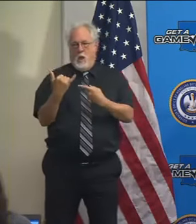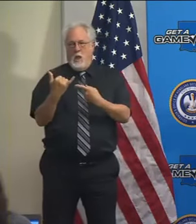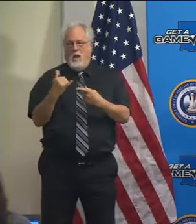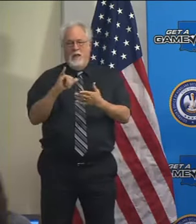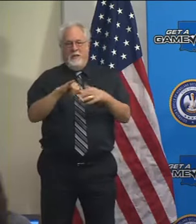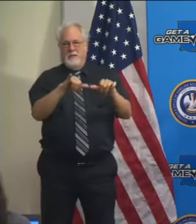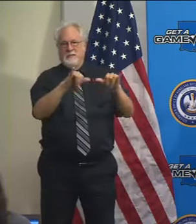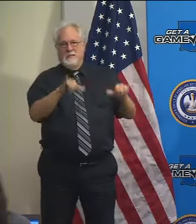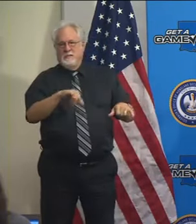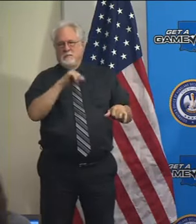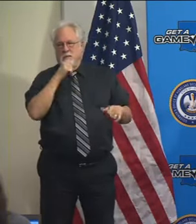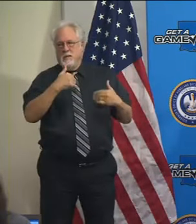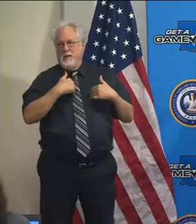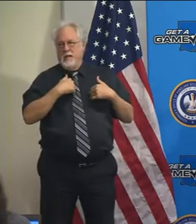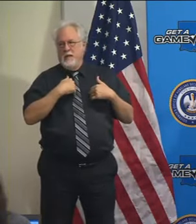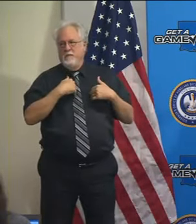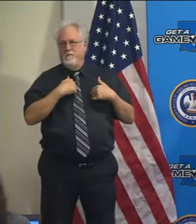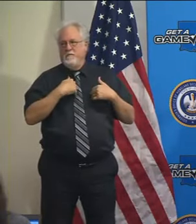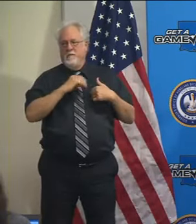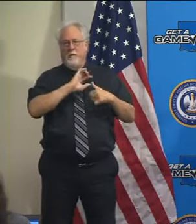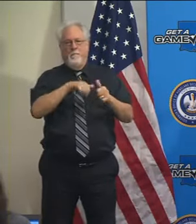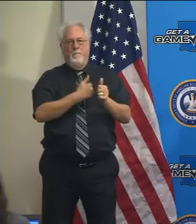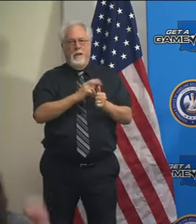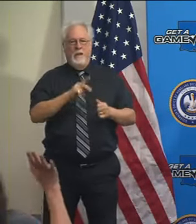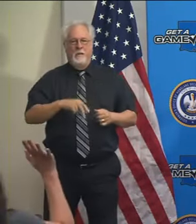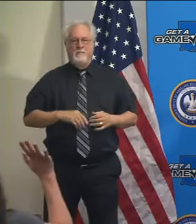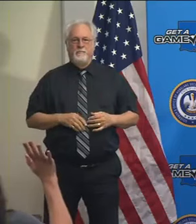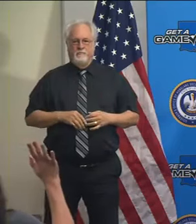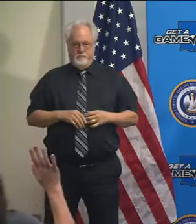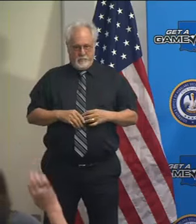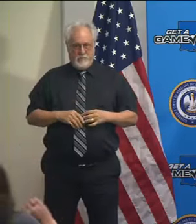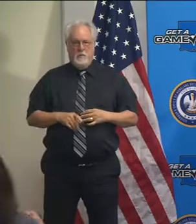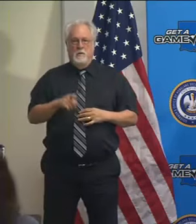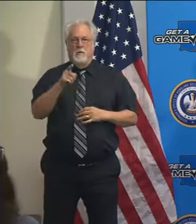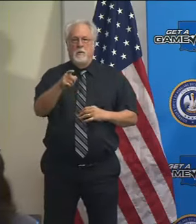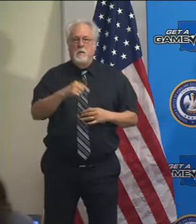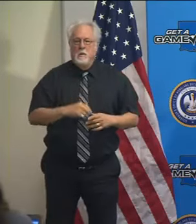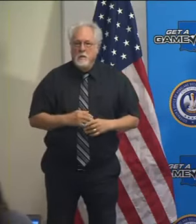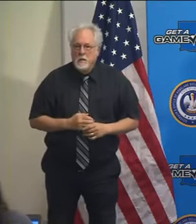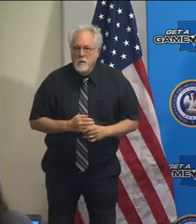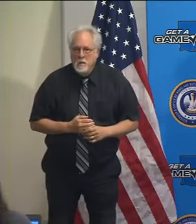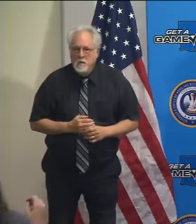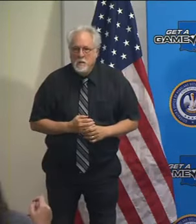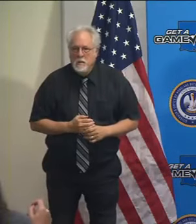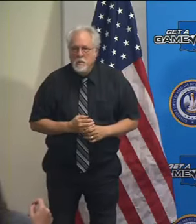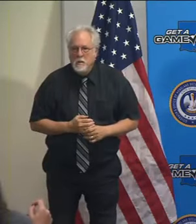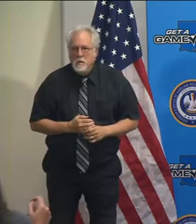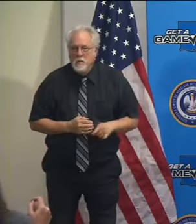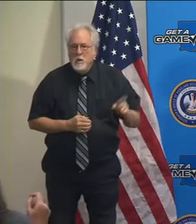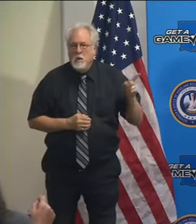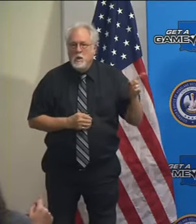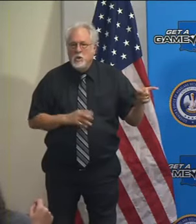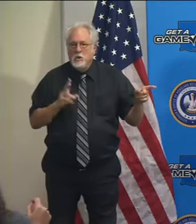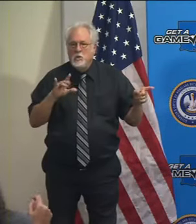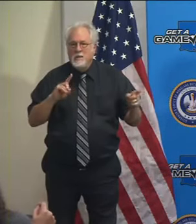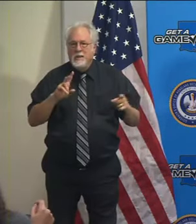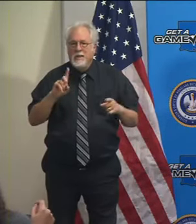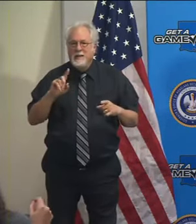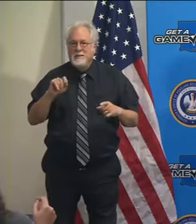particular system might not have had a generator to begin with. Yes, ma'am. Y'all have done data